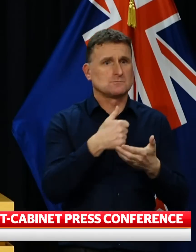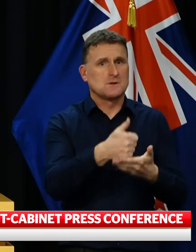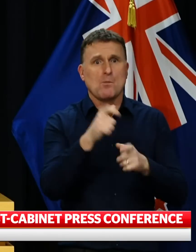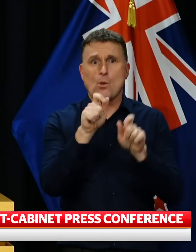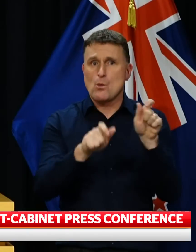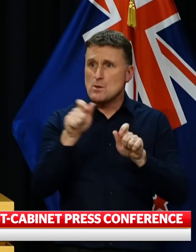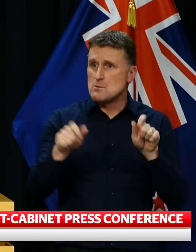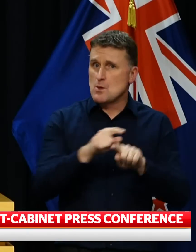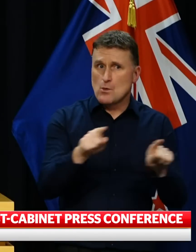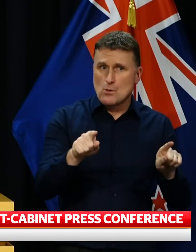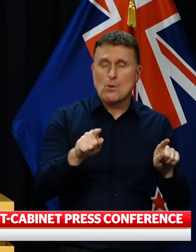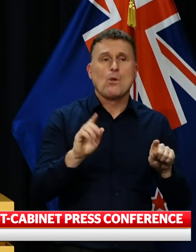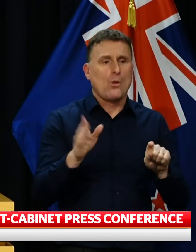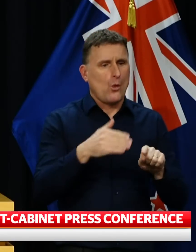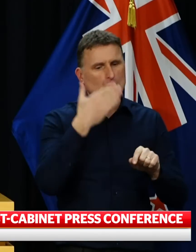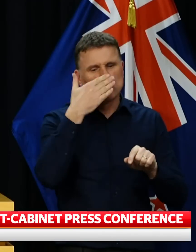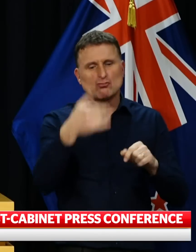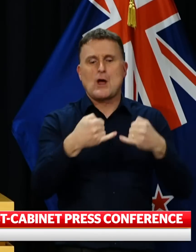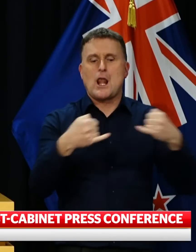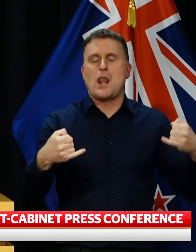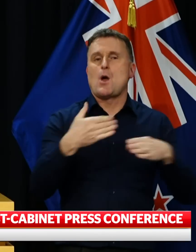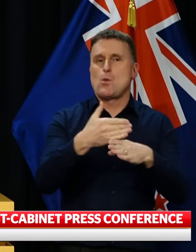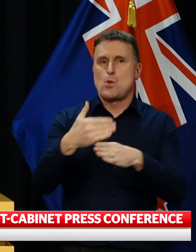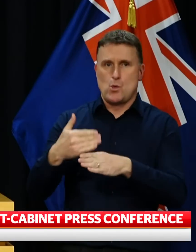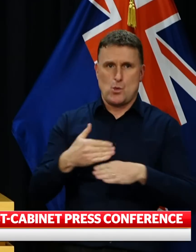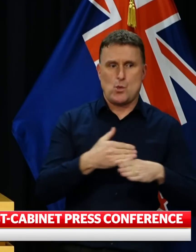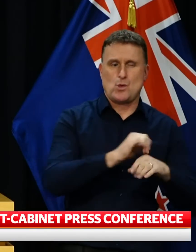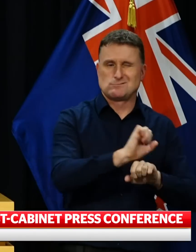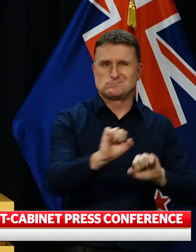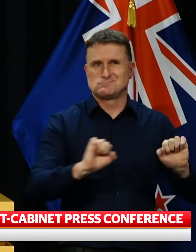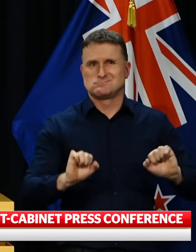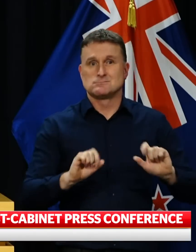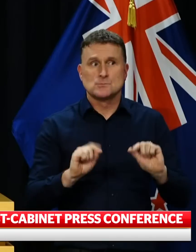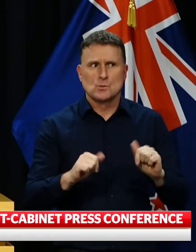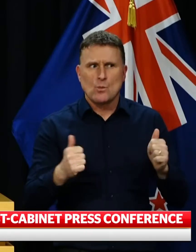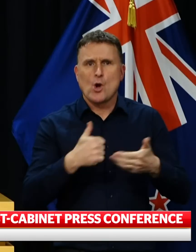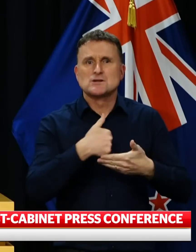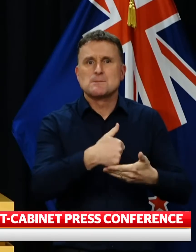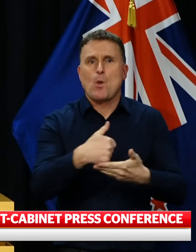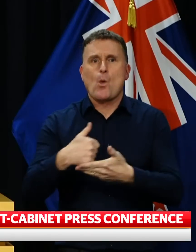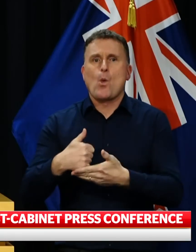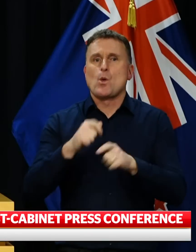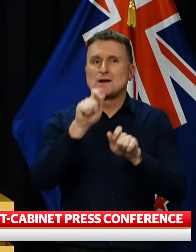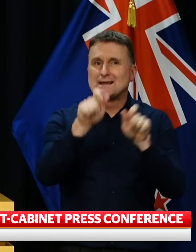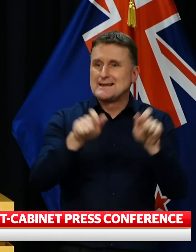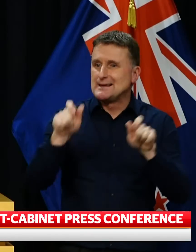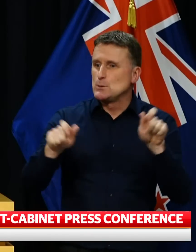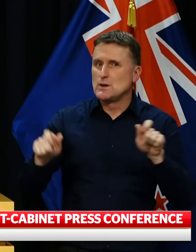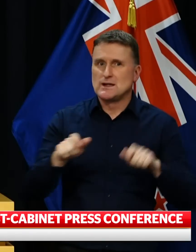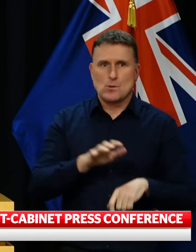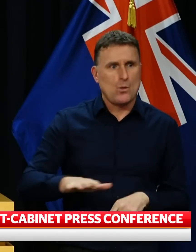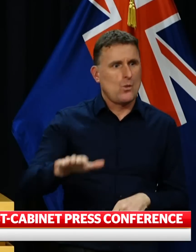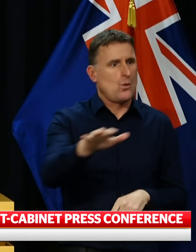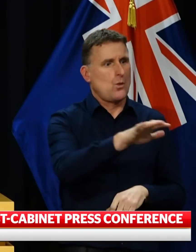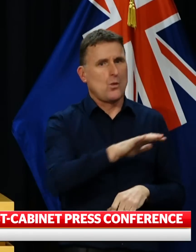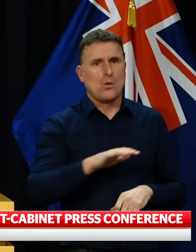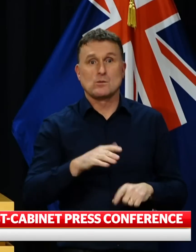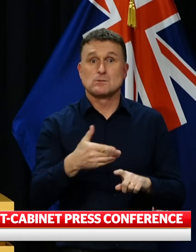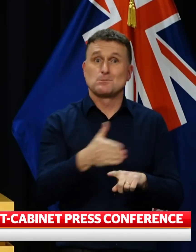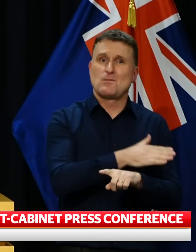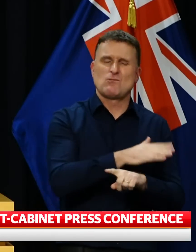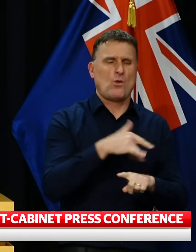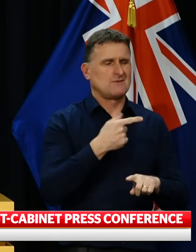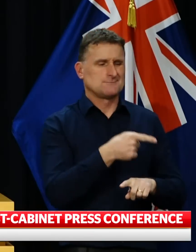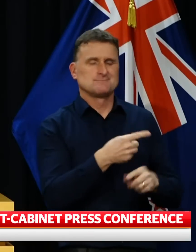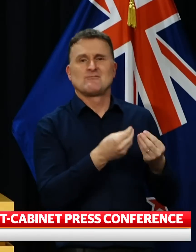All of these people are on the front line of our public services, delivering support to New Zealanders. All of them were historically